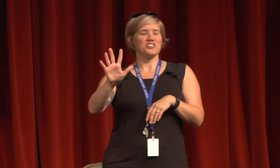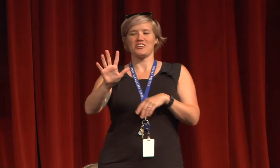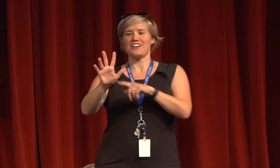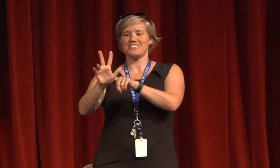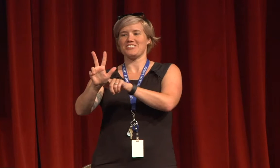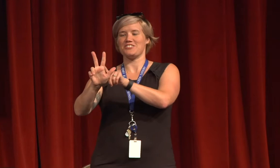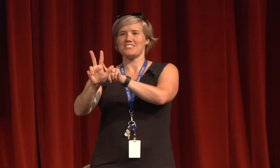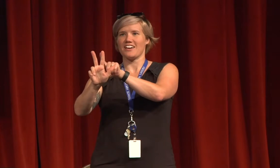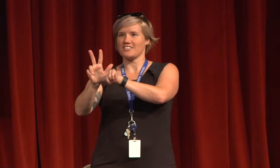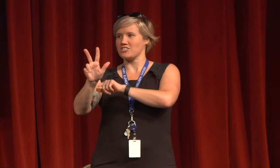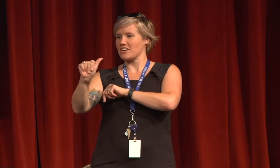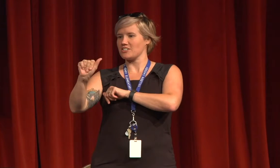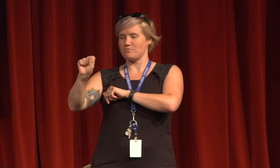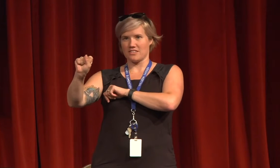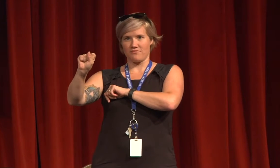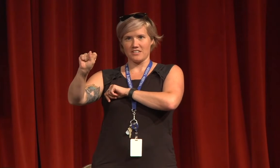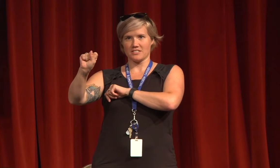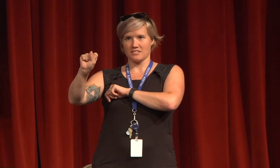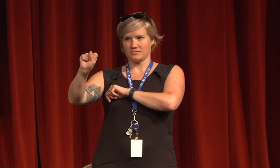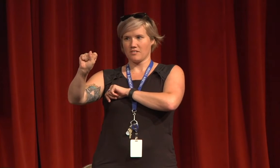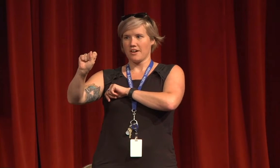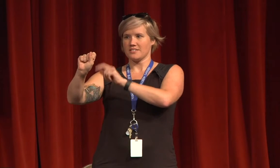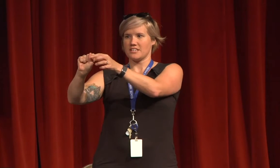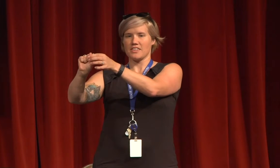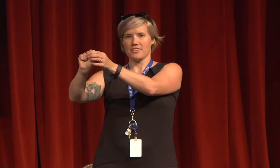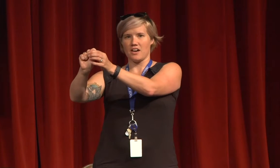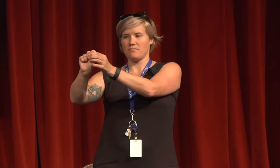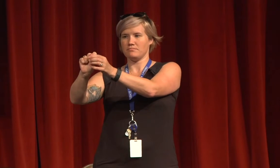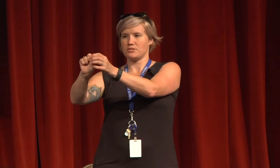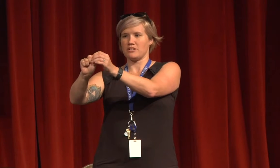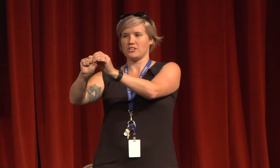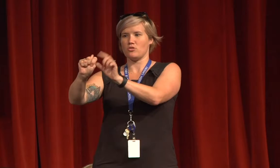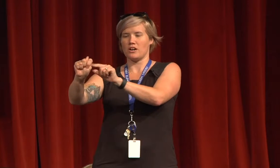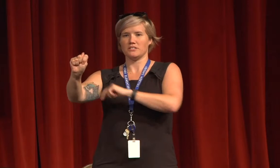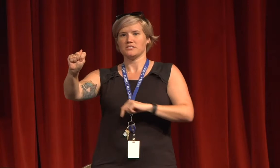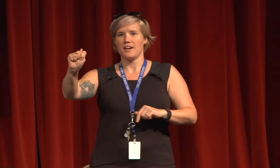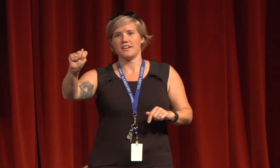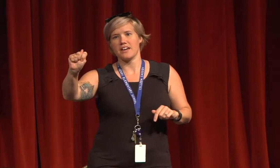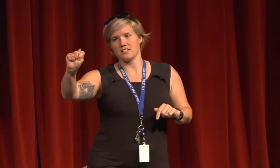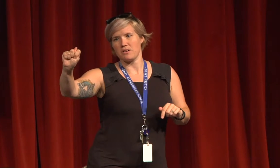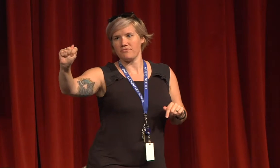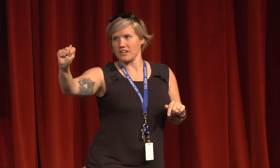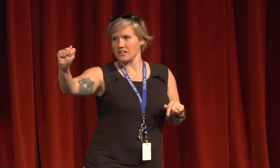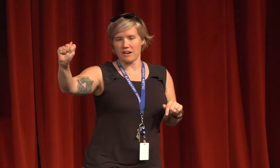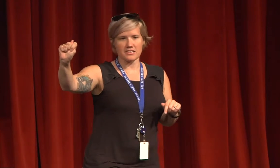you're going to take, just like you made the fist, stick that thumb between your index and middle finger and make the